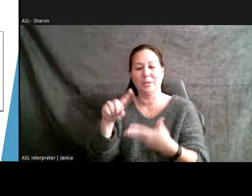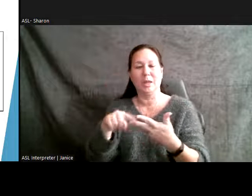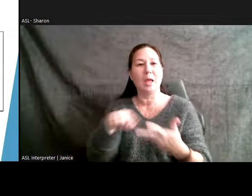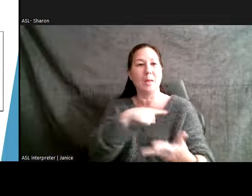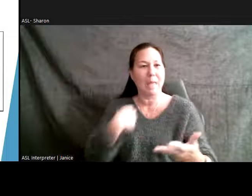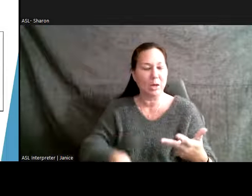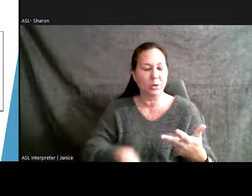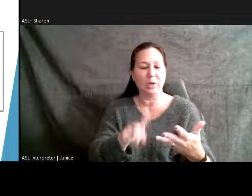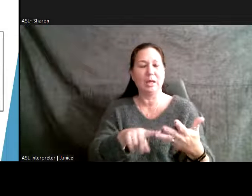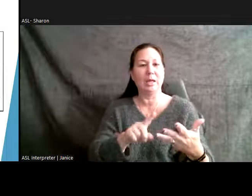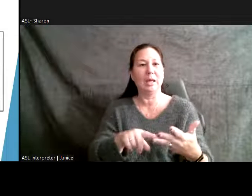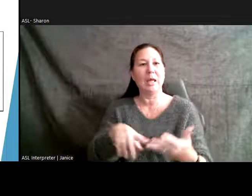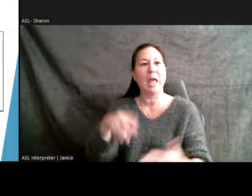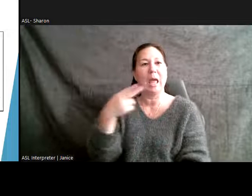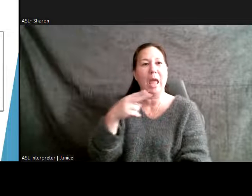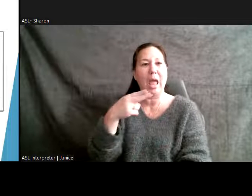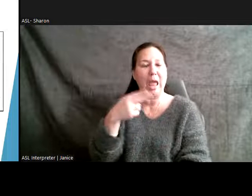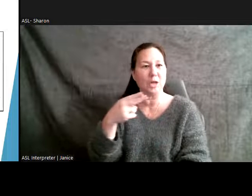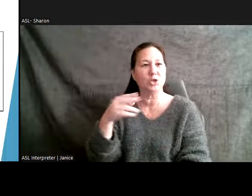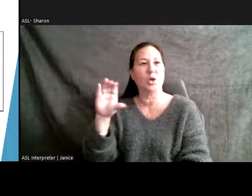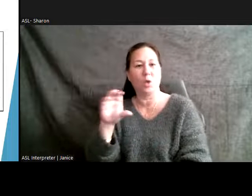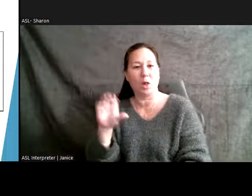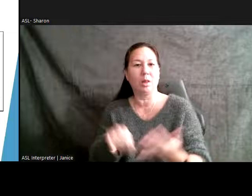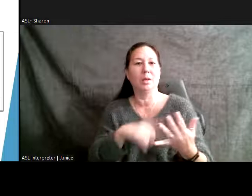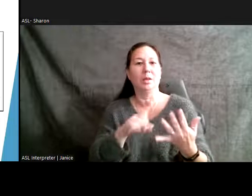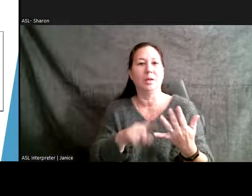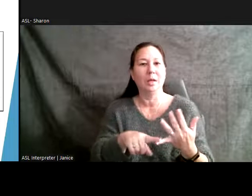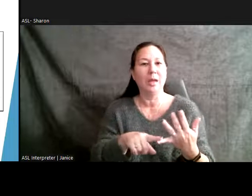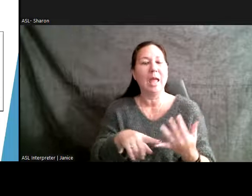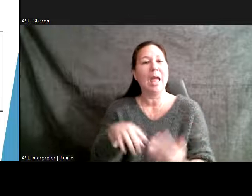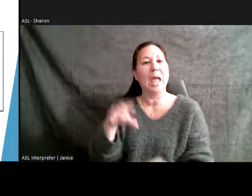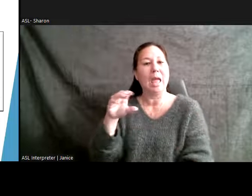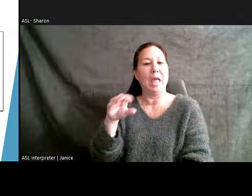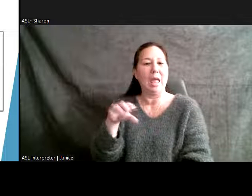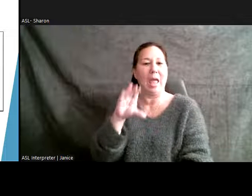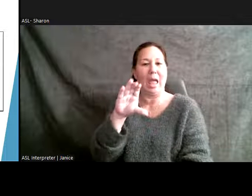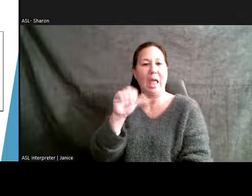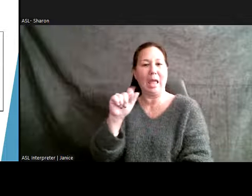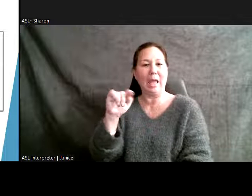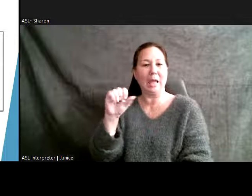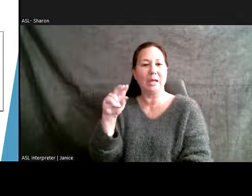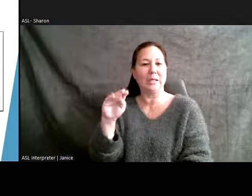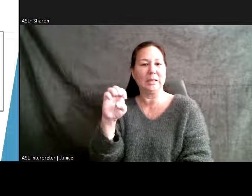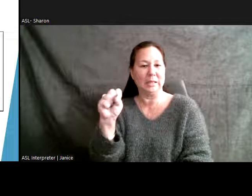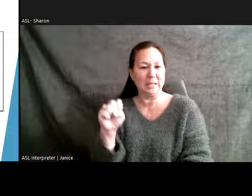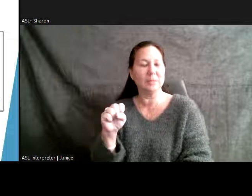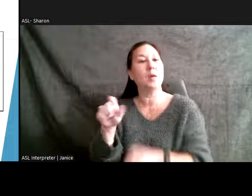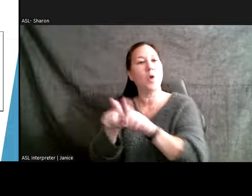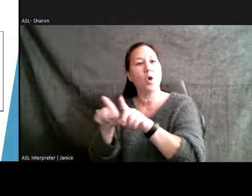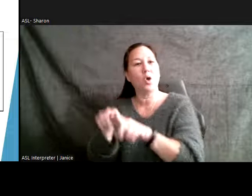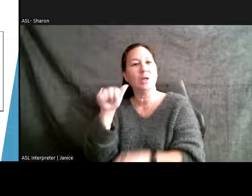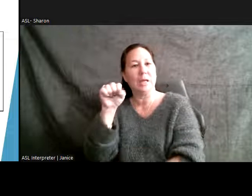Creole, Vietnamese, and Cape Verdean Creole, as well as American Sign Language. Please